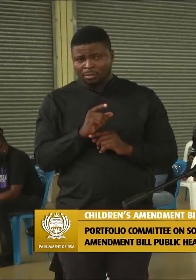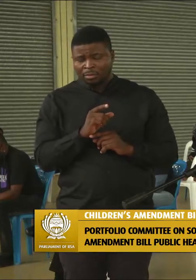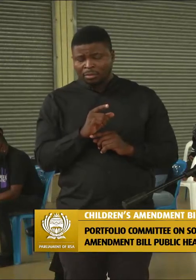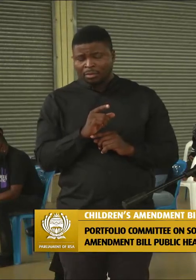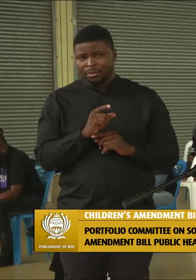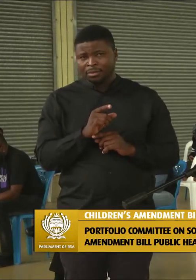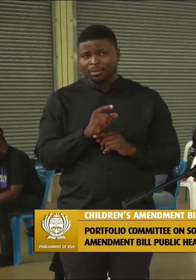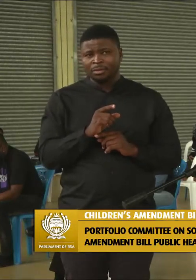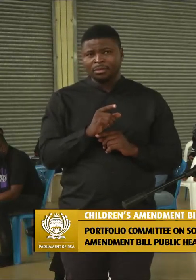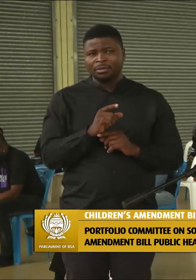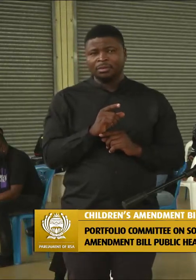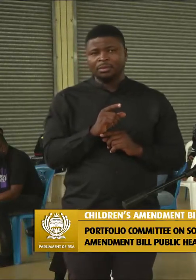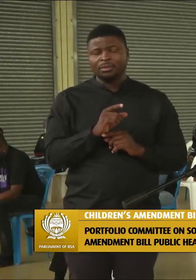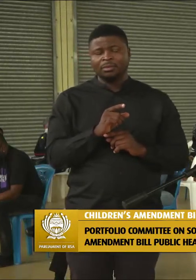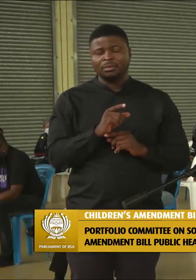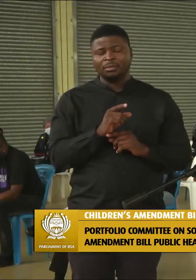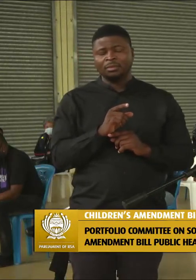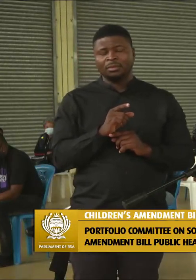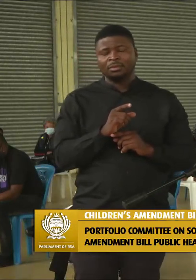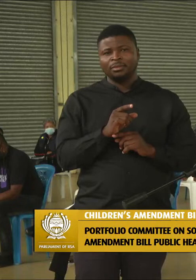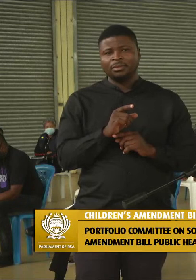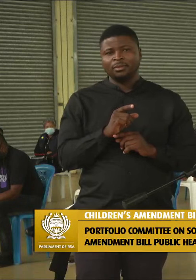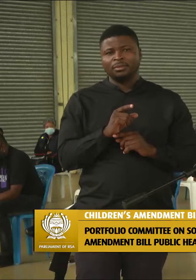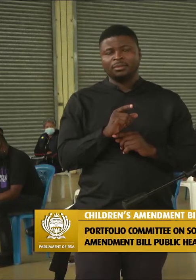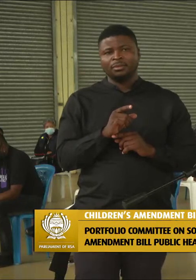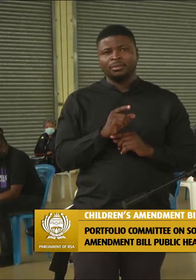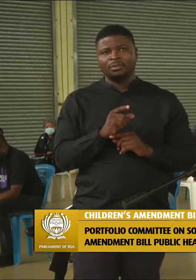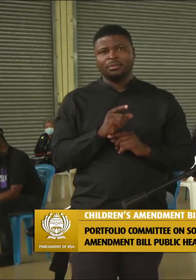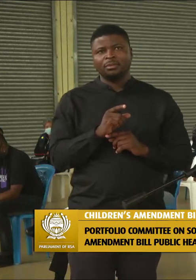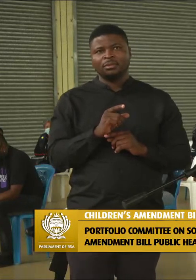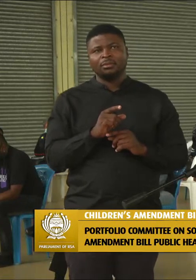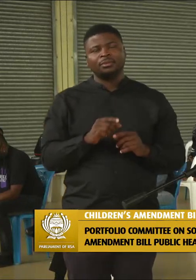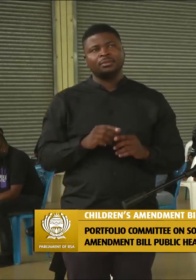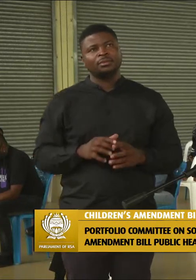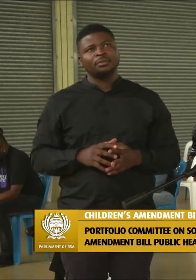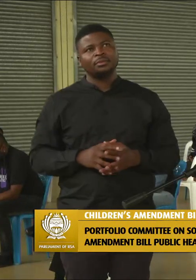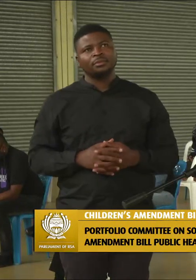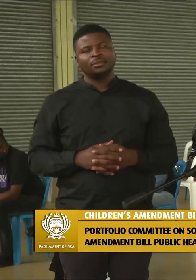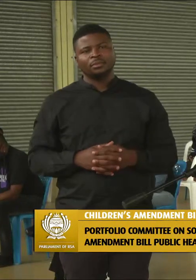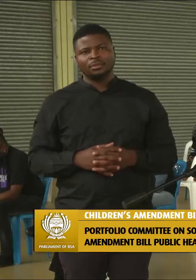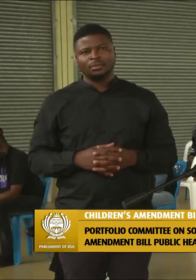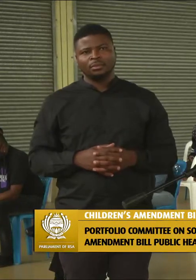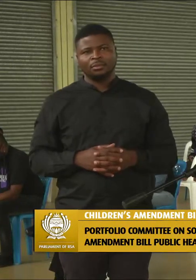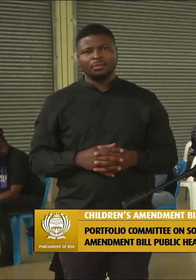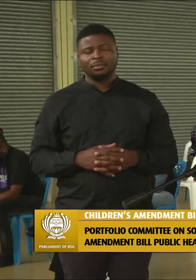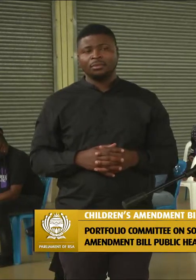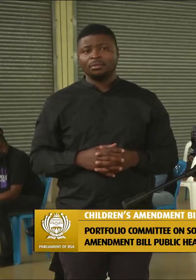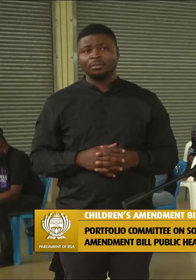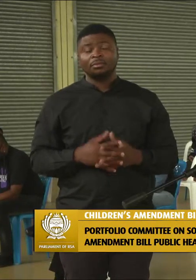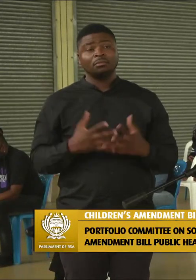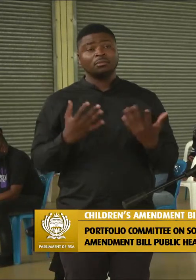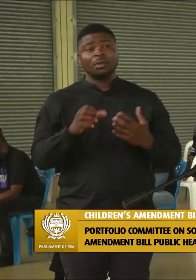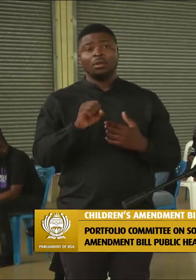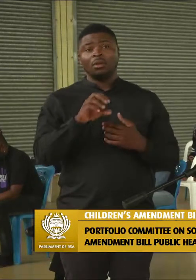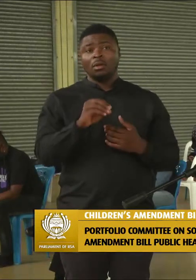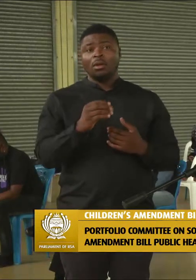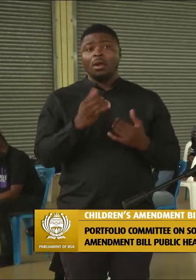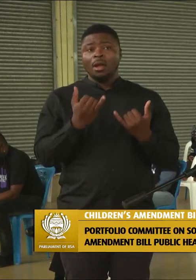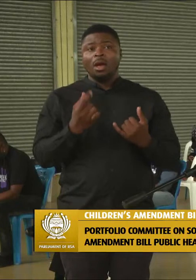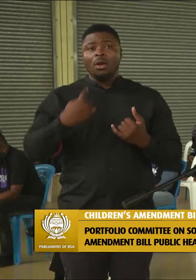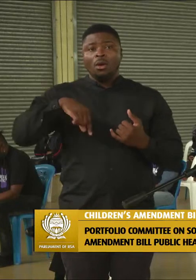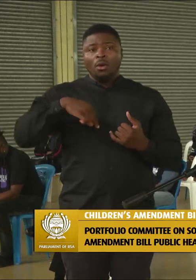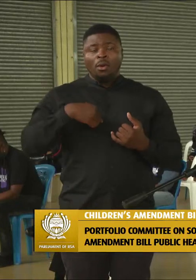ukuthi uyilethe ingane ngoba efuna izosizakala esikoleni izosizwa kothisha. So now we have a challenge